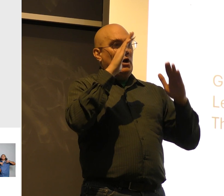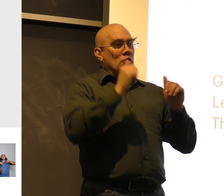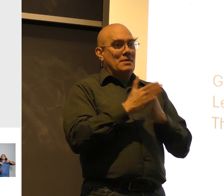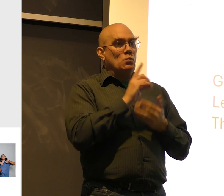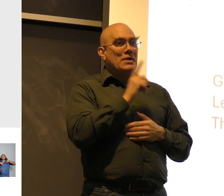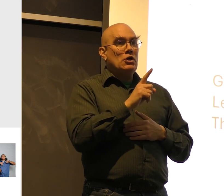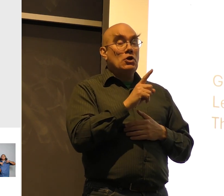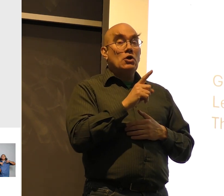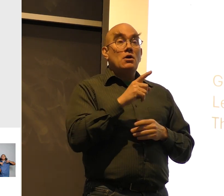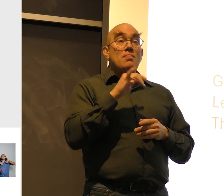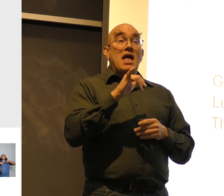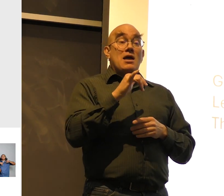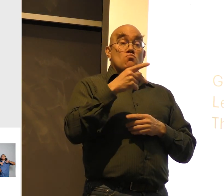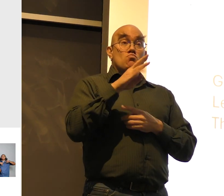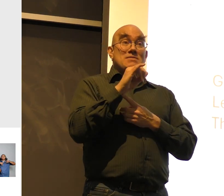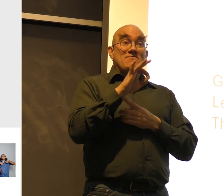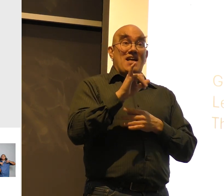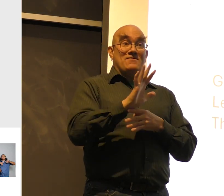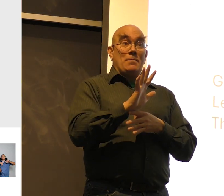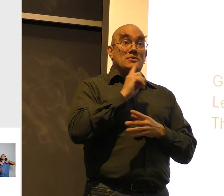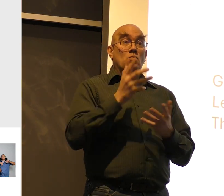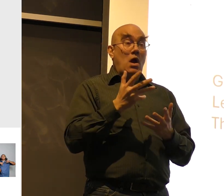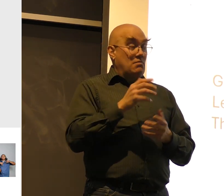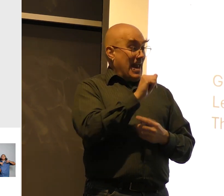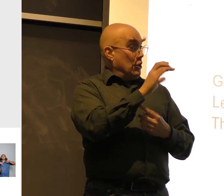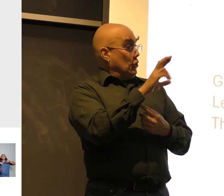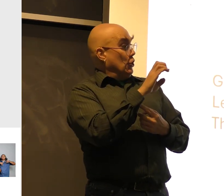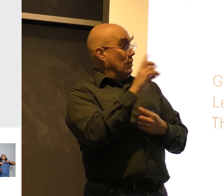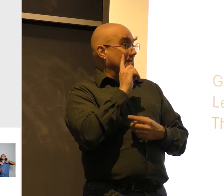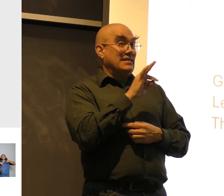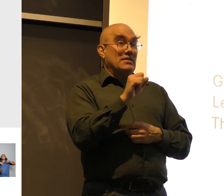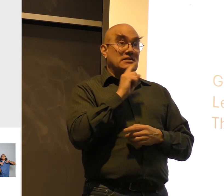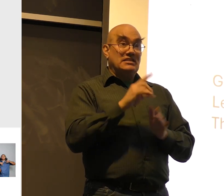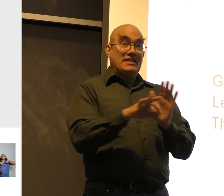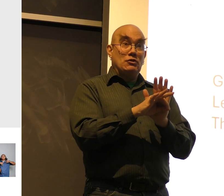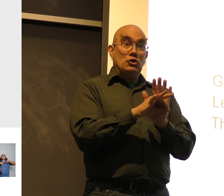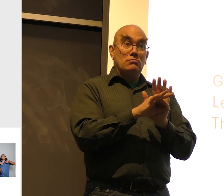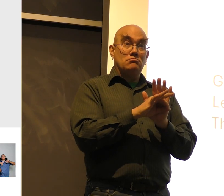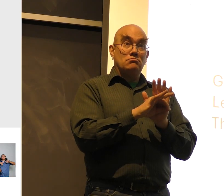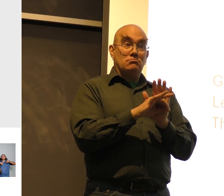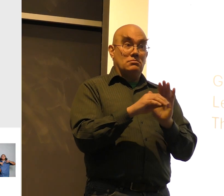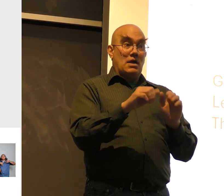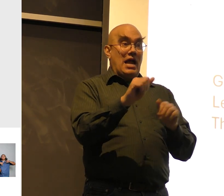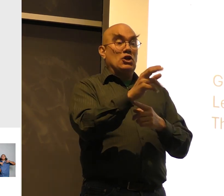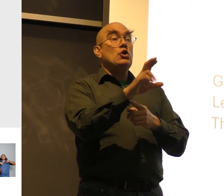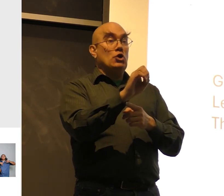people have had that concern that the community, the premise of the film is that a cure for deafness